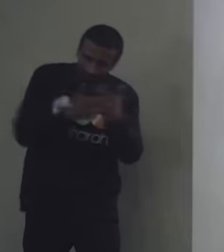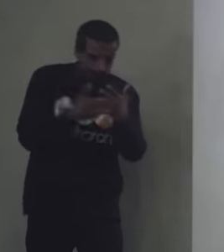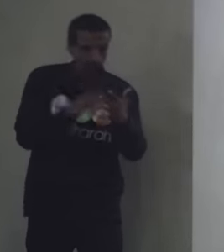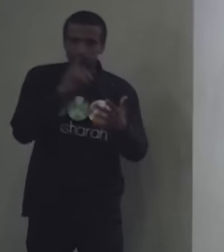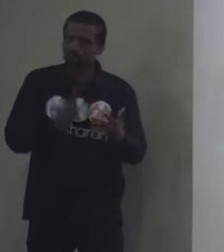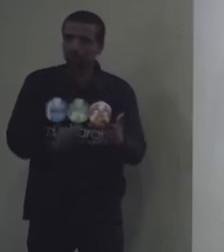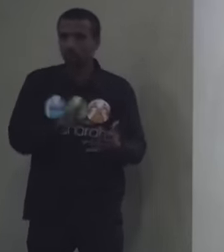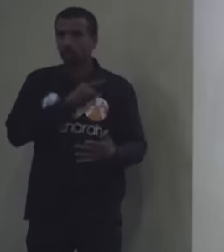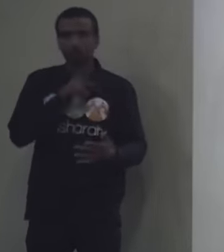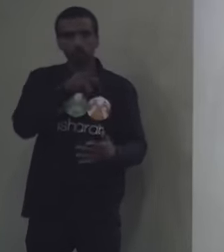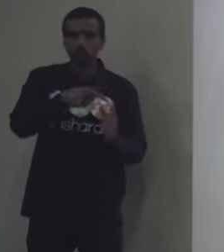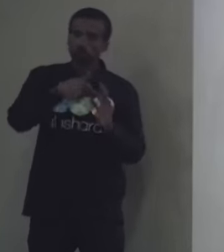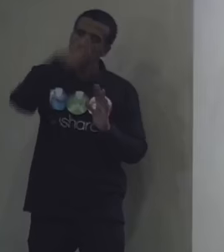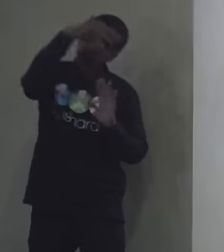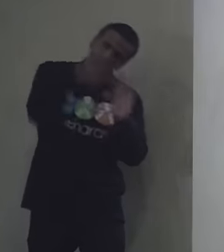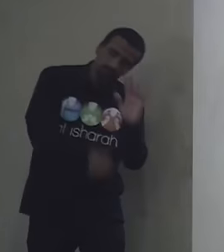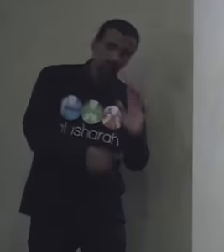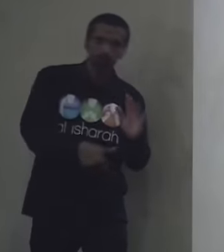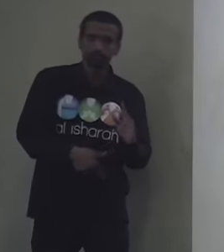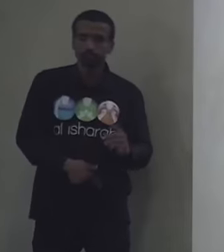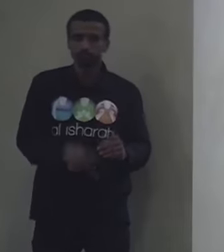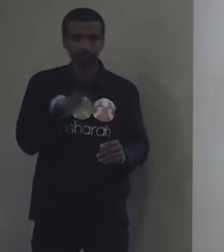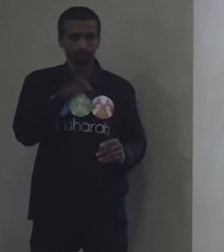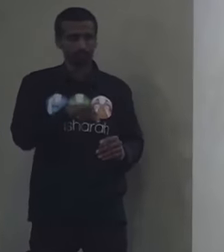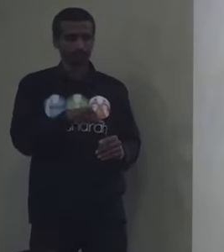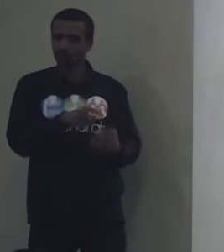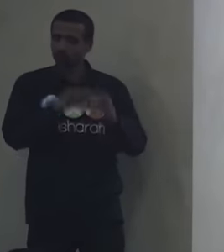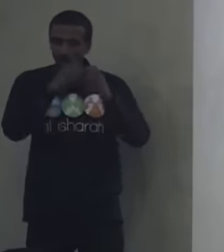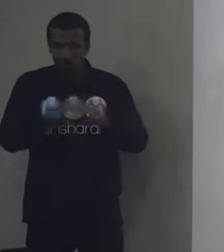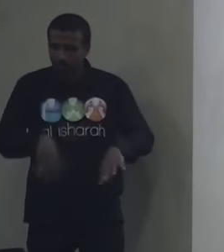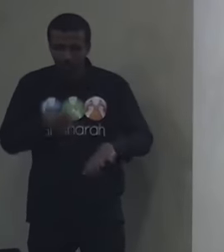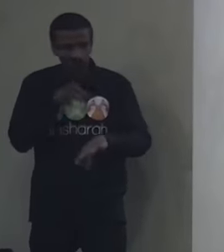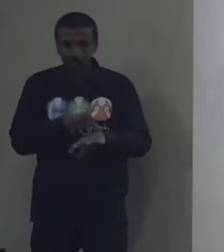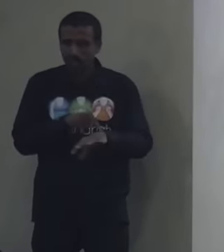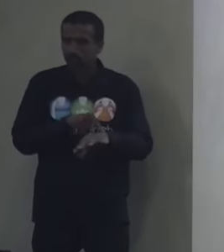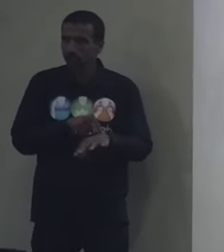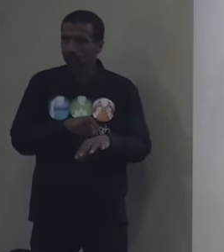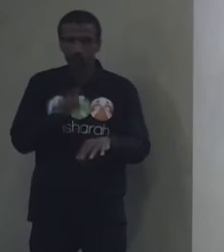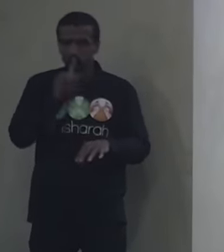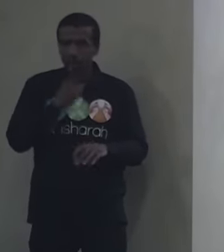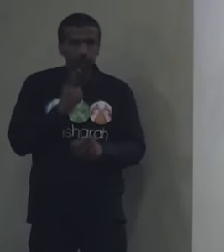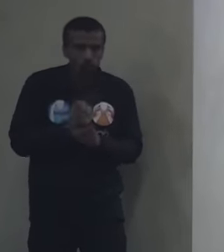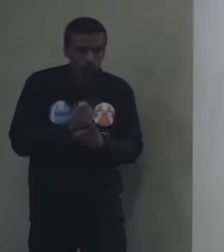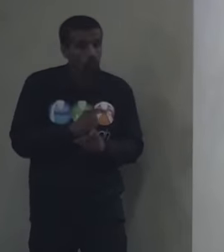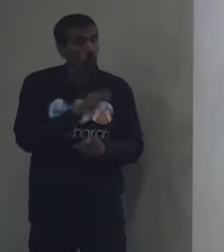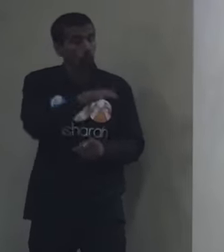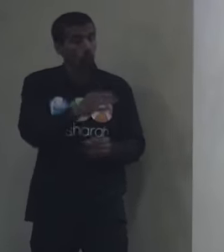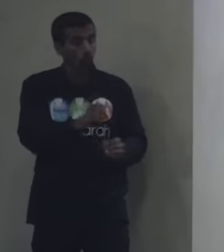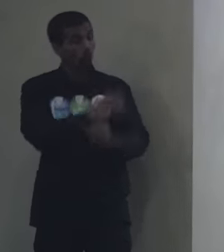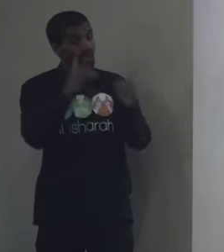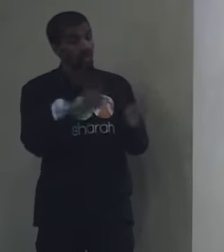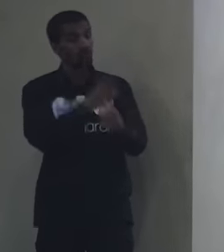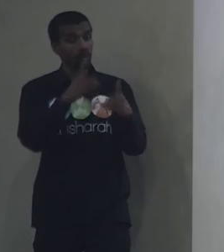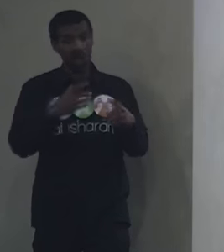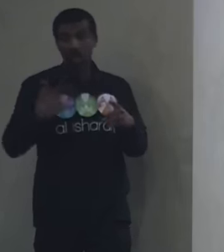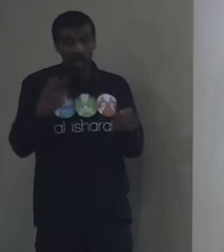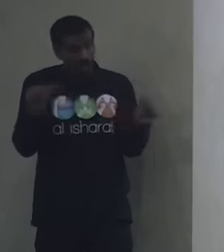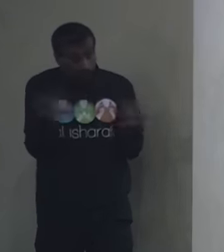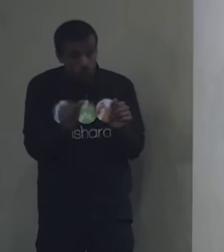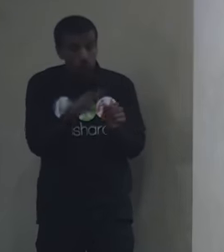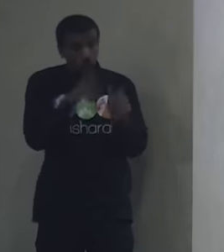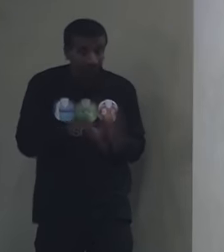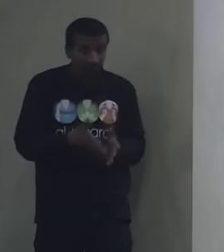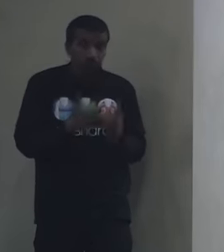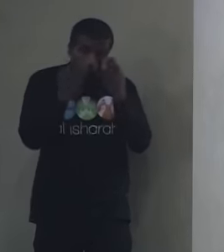suggesting there's no way for you to even know now. You've completely lost your sense of thinking and knowing and finding out. You're a